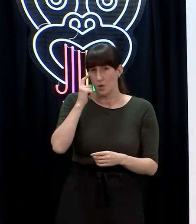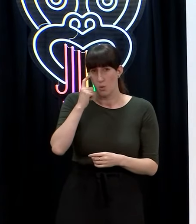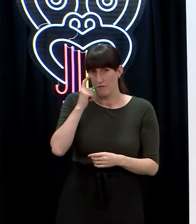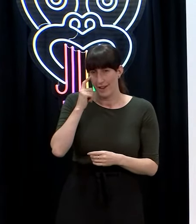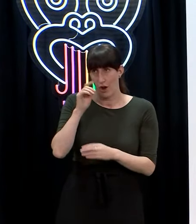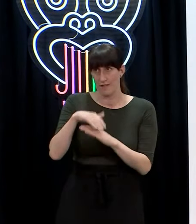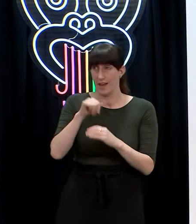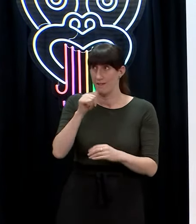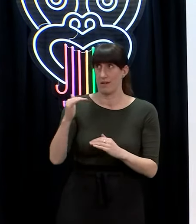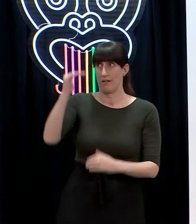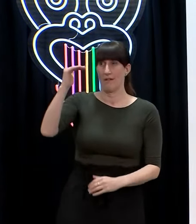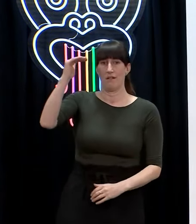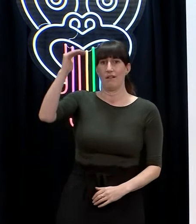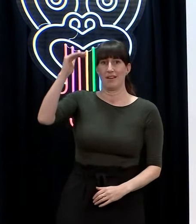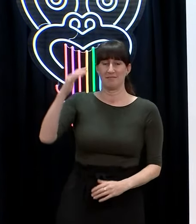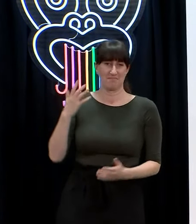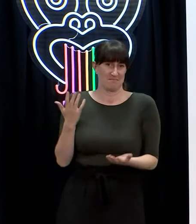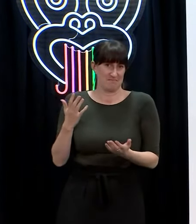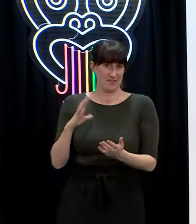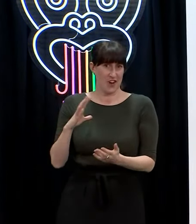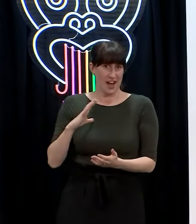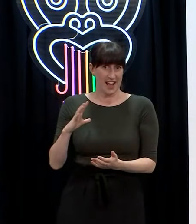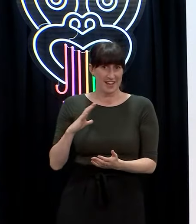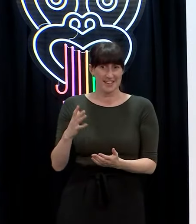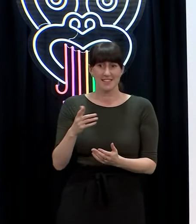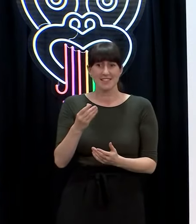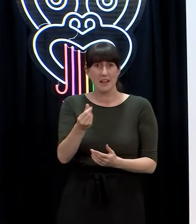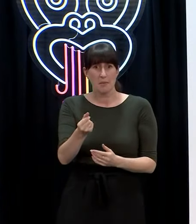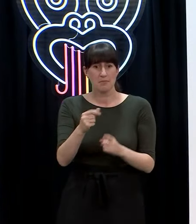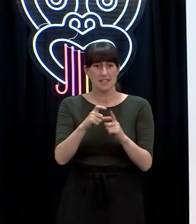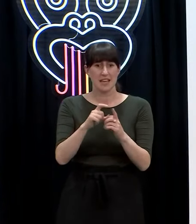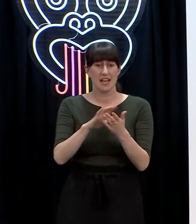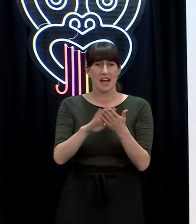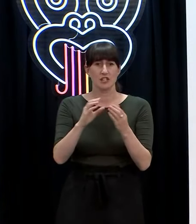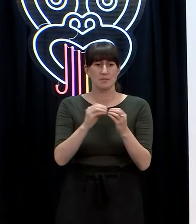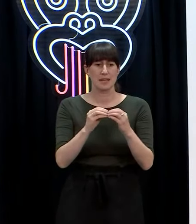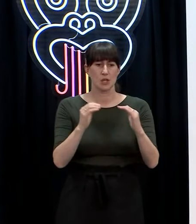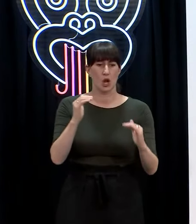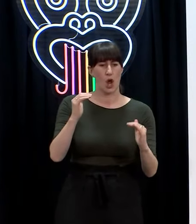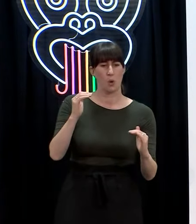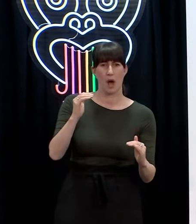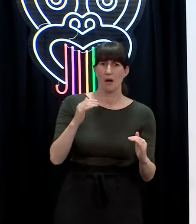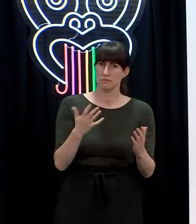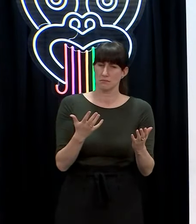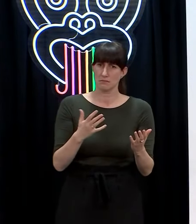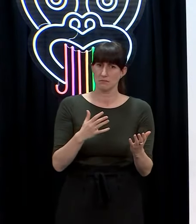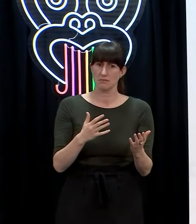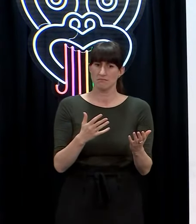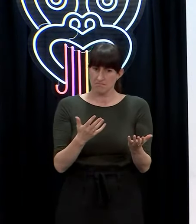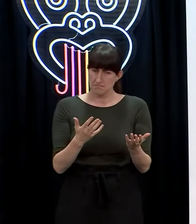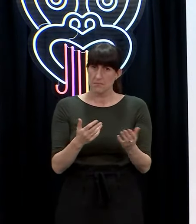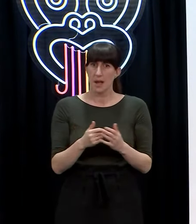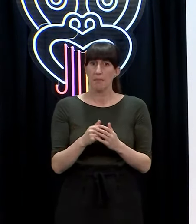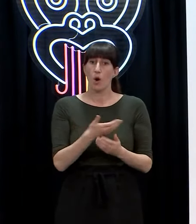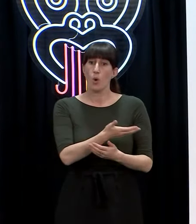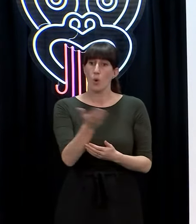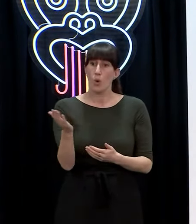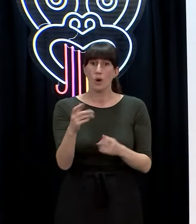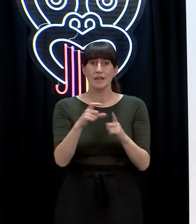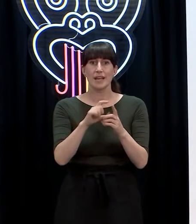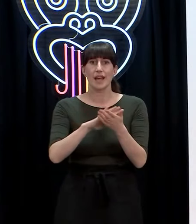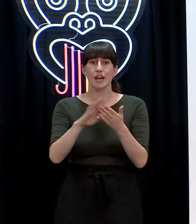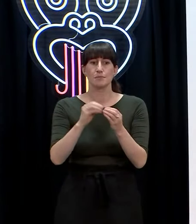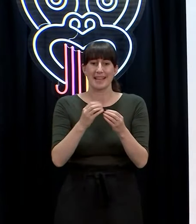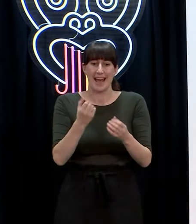think it's always relative. Then some DHBs are below the average, but all DHBs are delivering ahead of what their